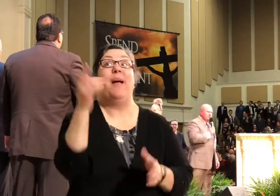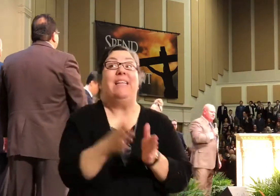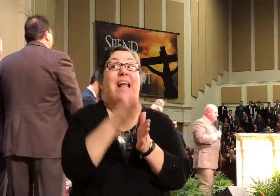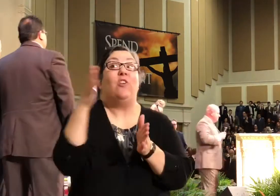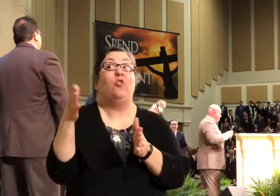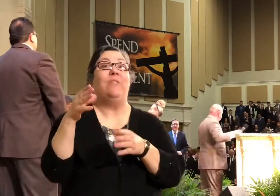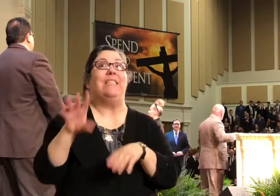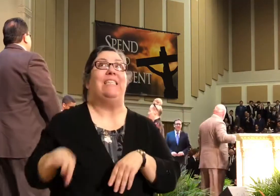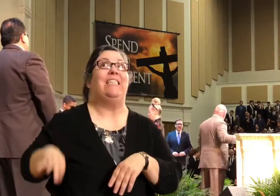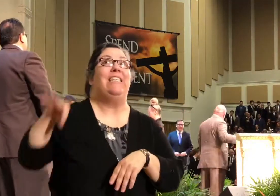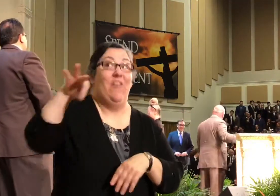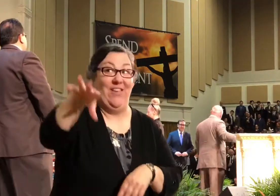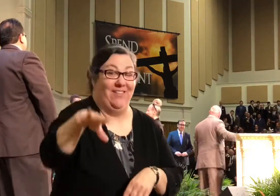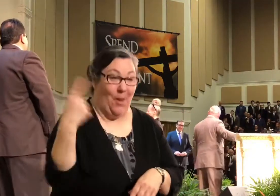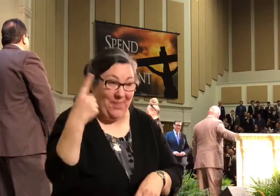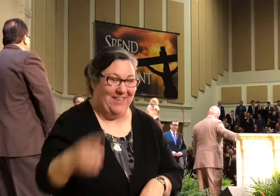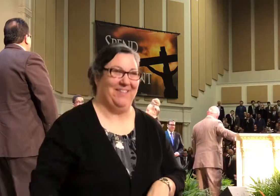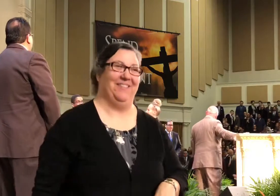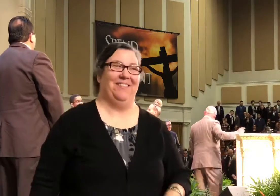to you.